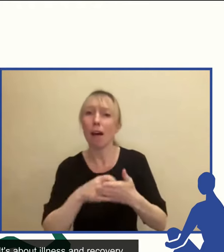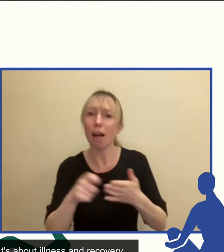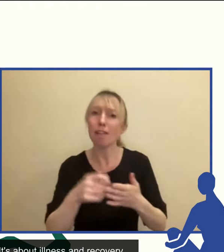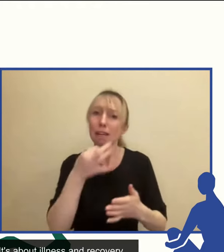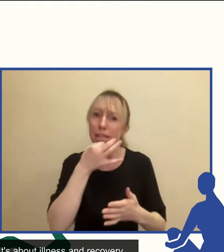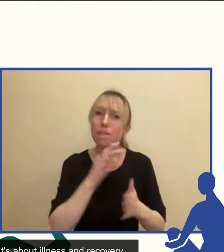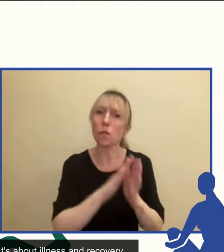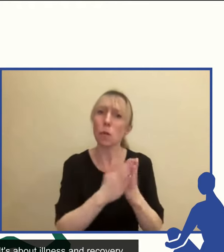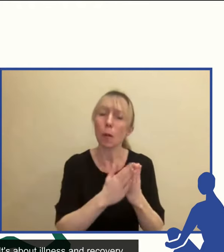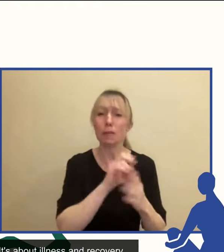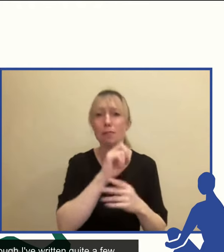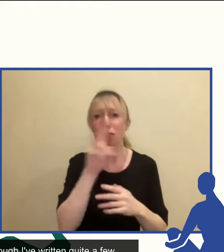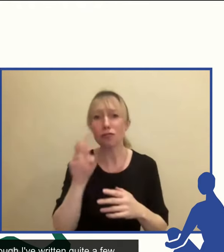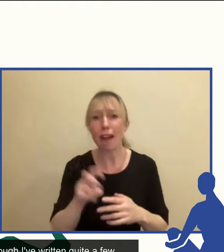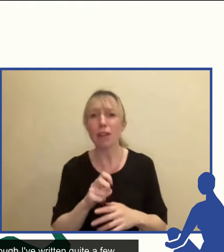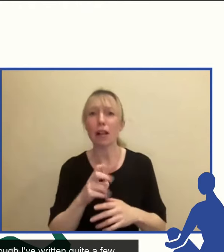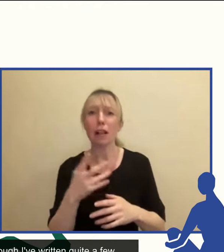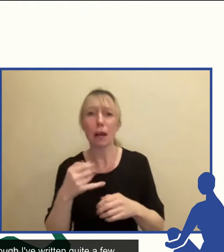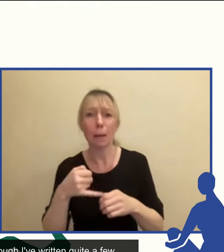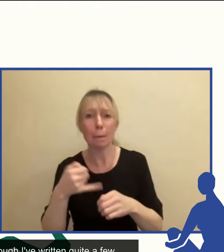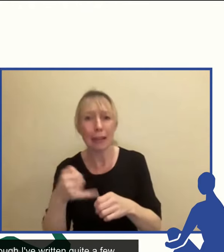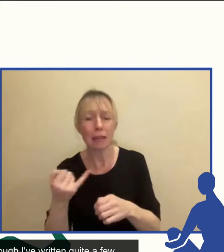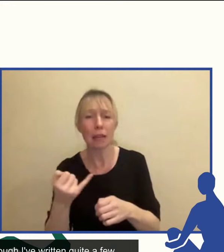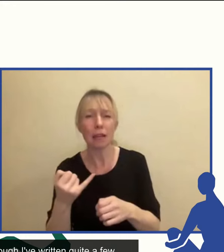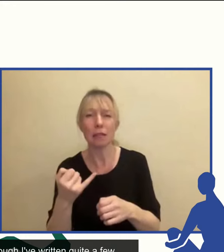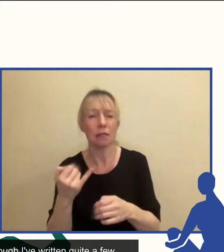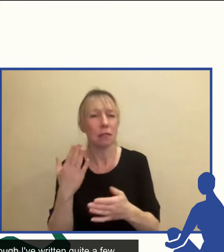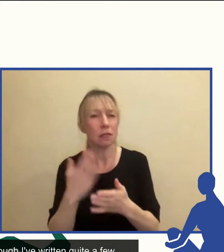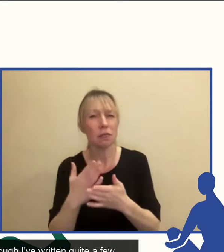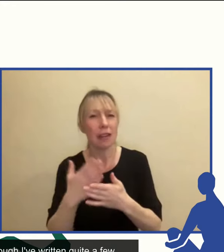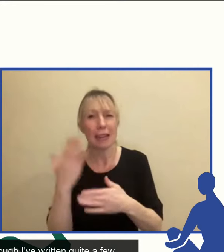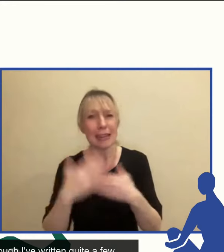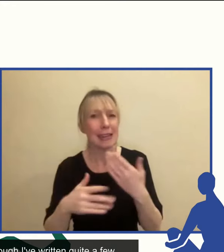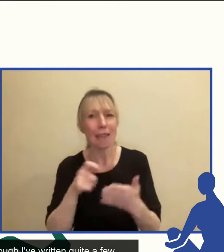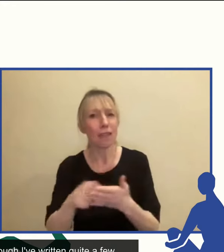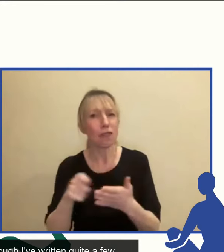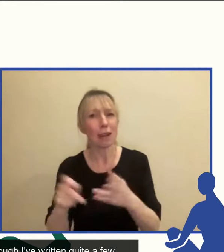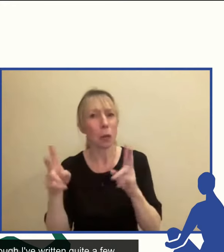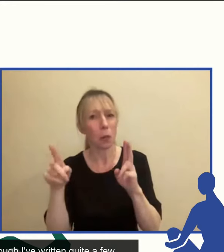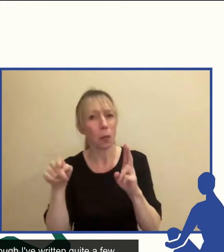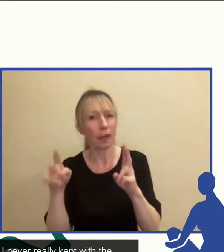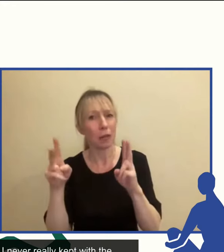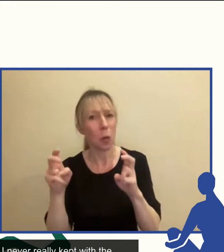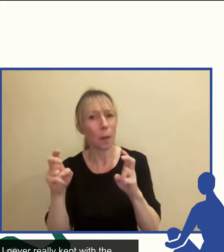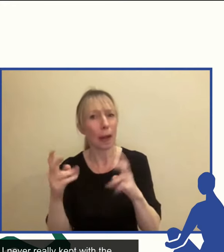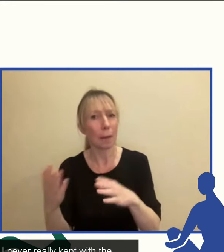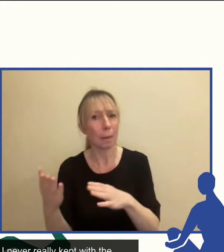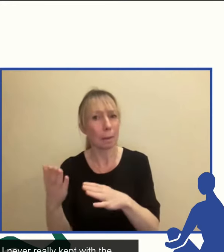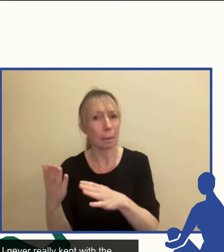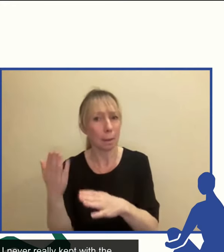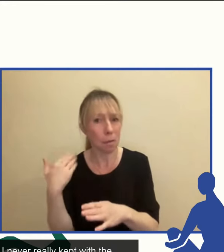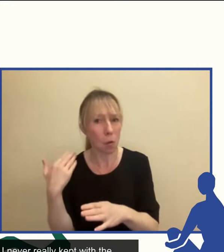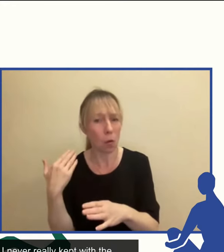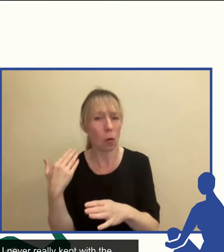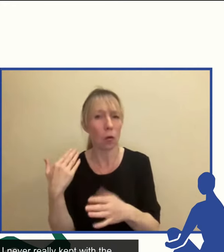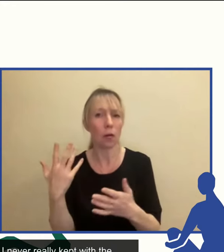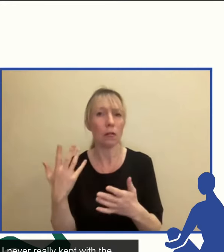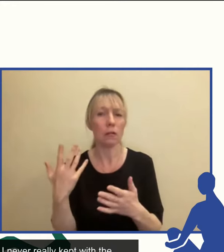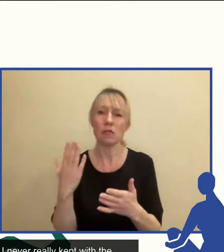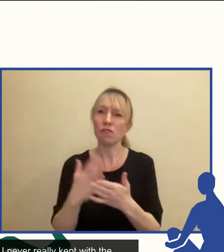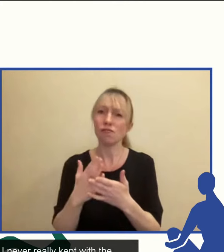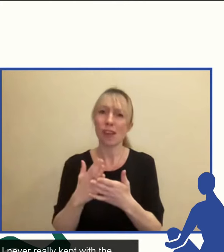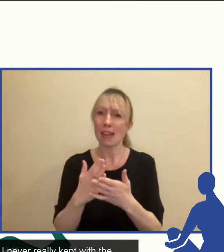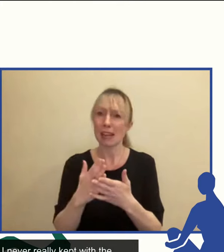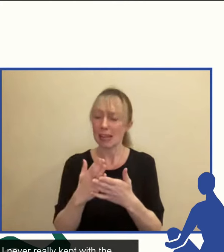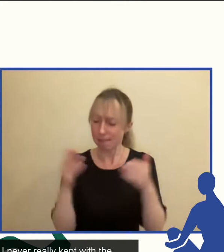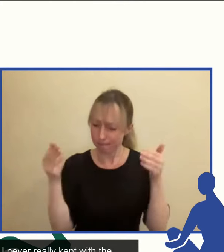medicine, I'd never really tackled a subject like this one so directly, about just purely